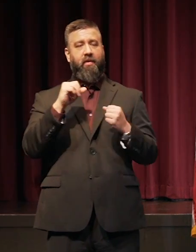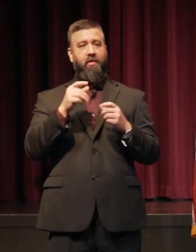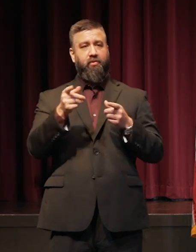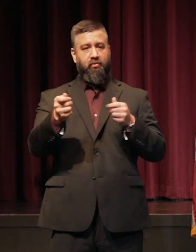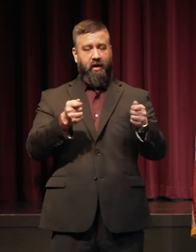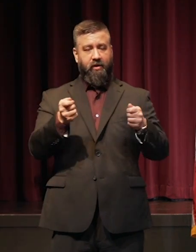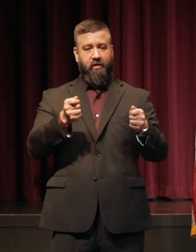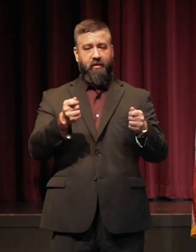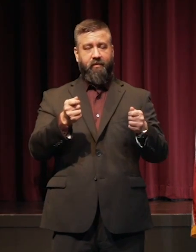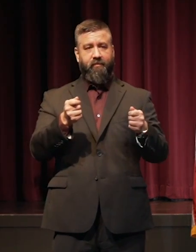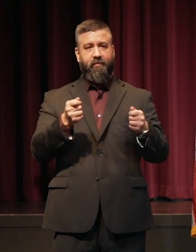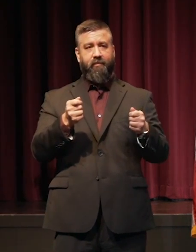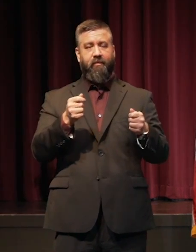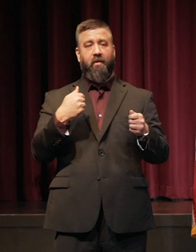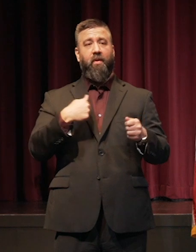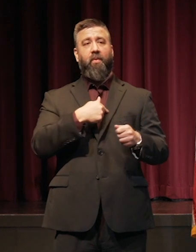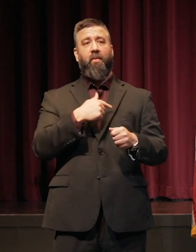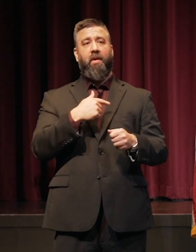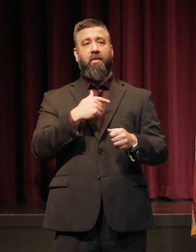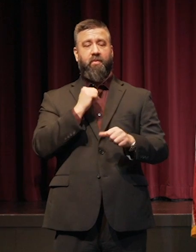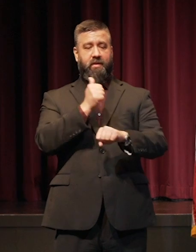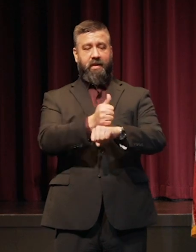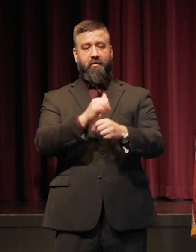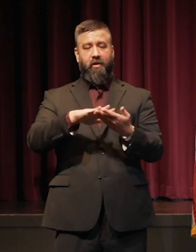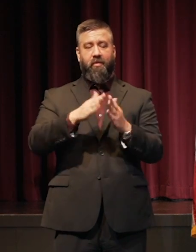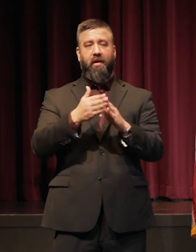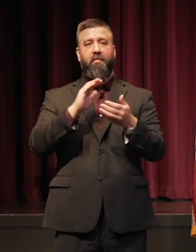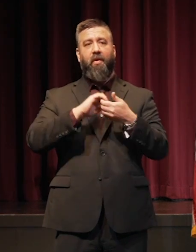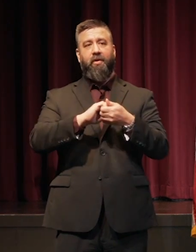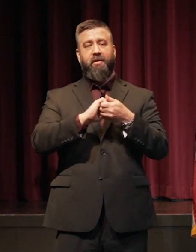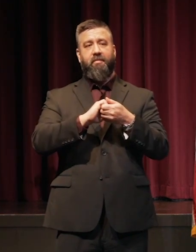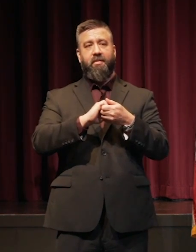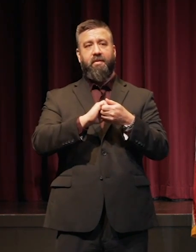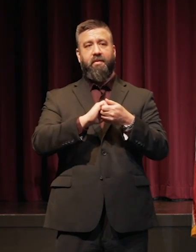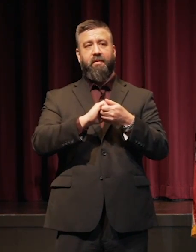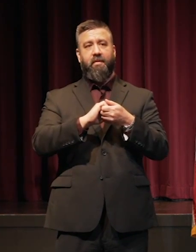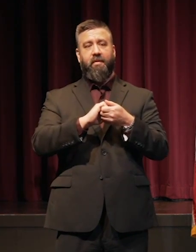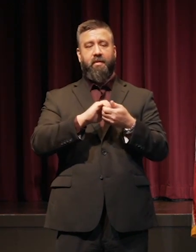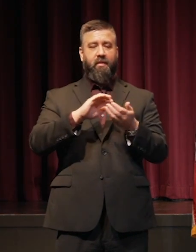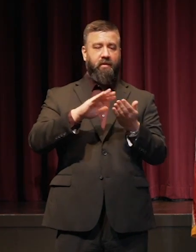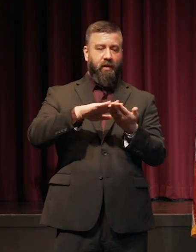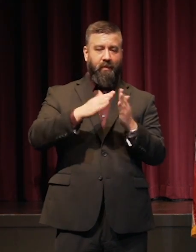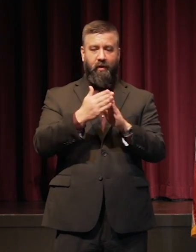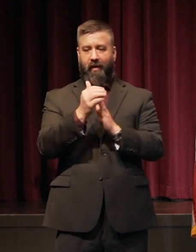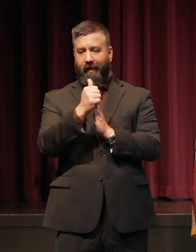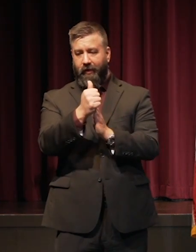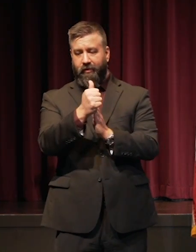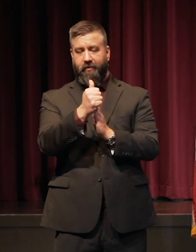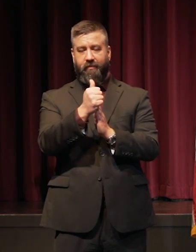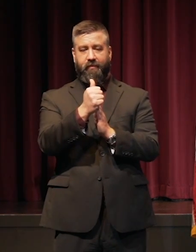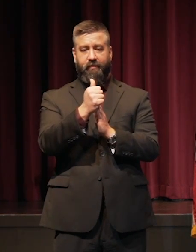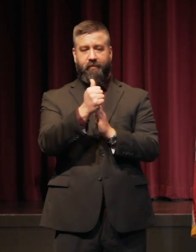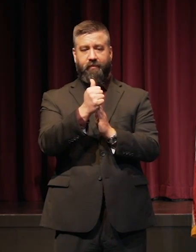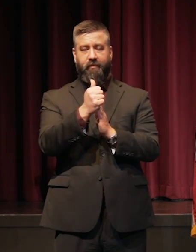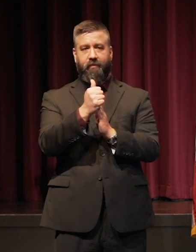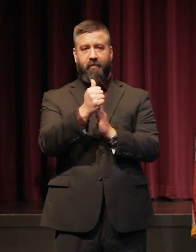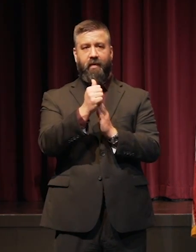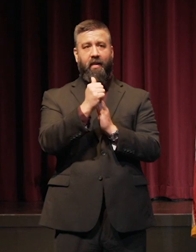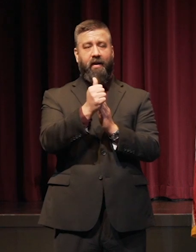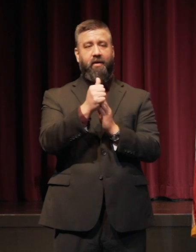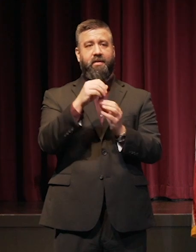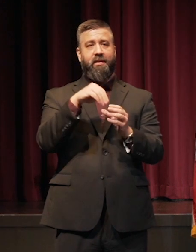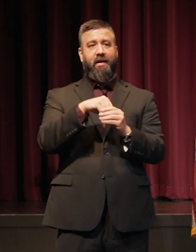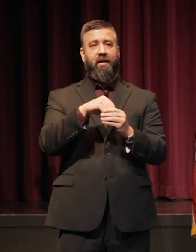in St. Louis County, and we're going to put together community partnerships, community leaders, leaders in